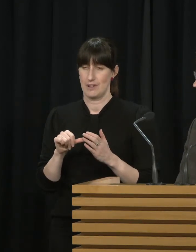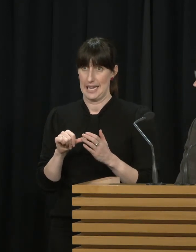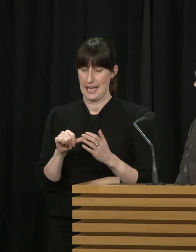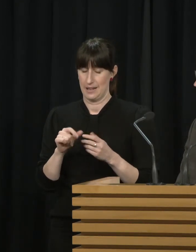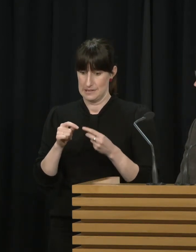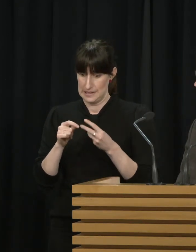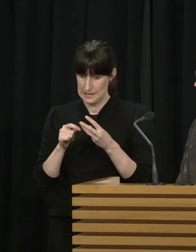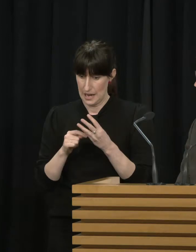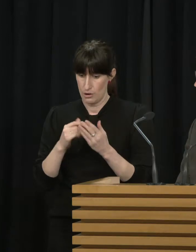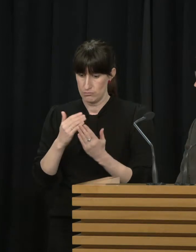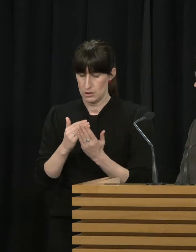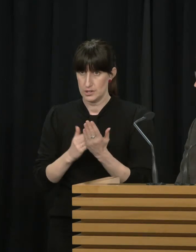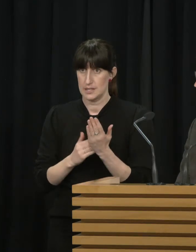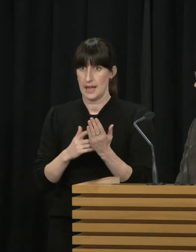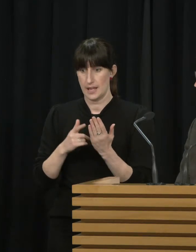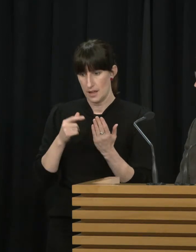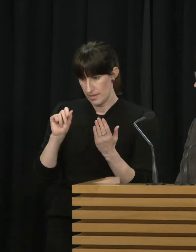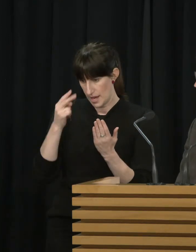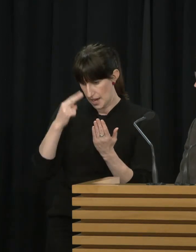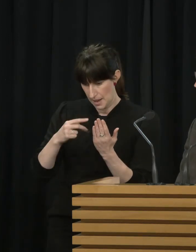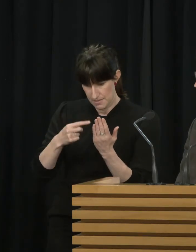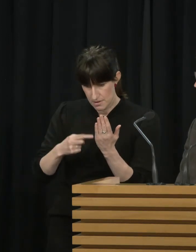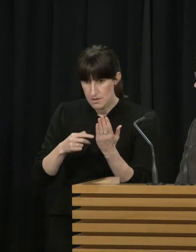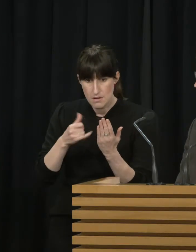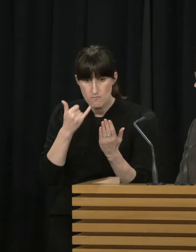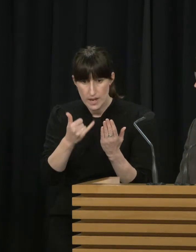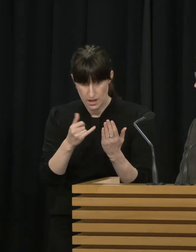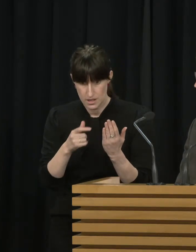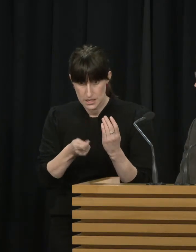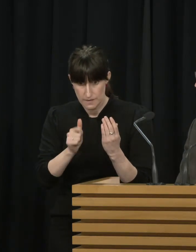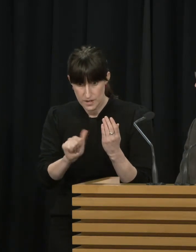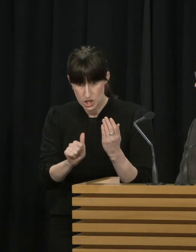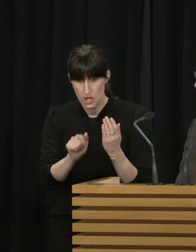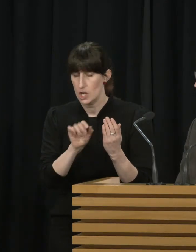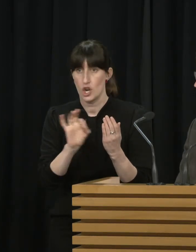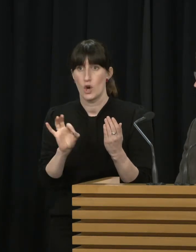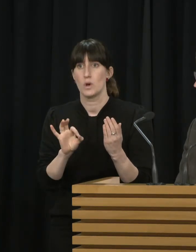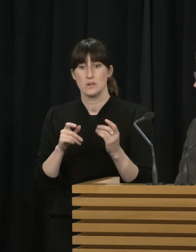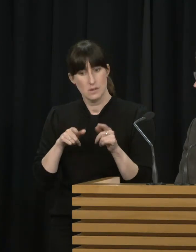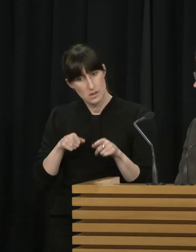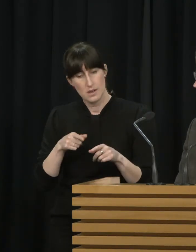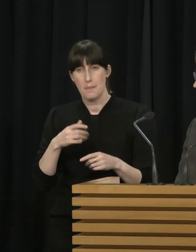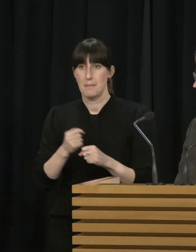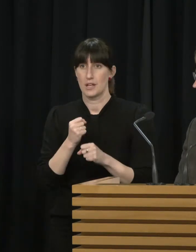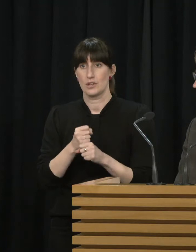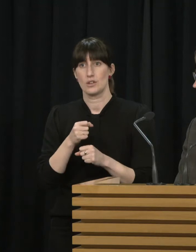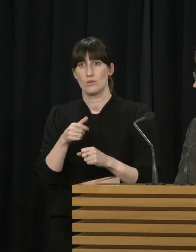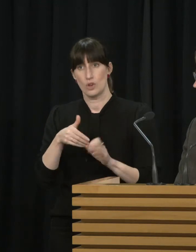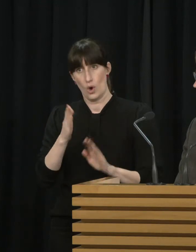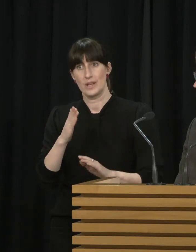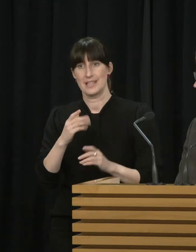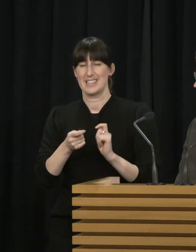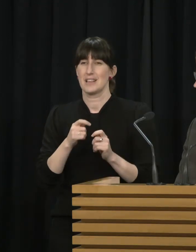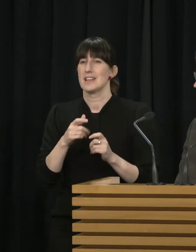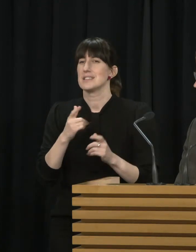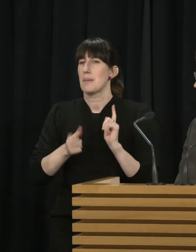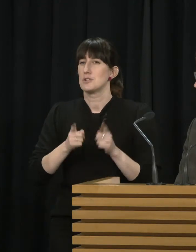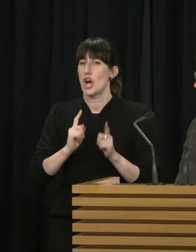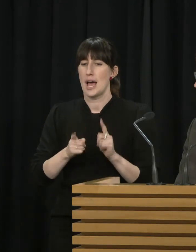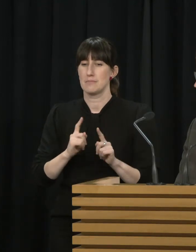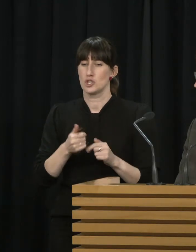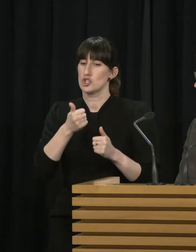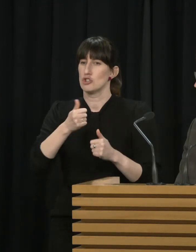been tested, and if they haven't been tested, why not. Sometimes a legitimate reason is identified, they've been on leave or something like that. In